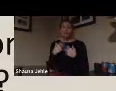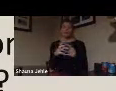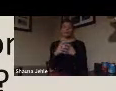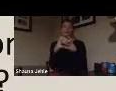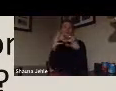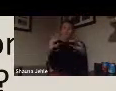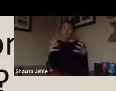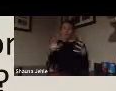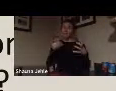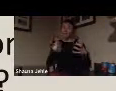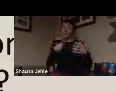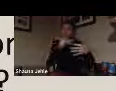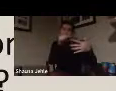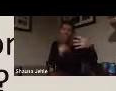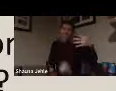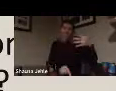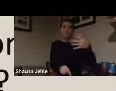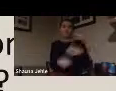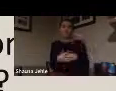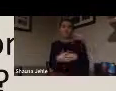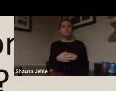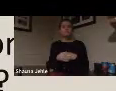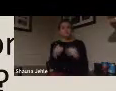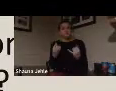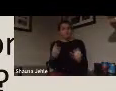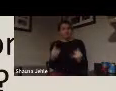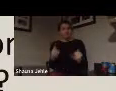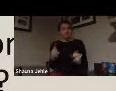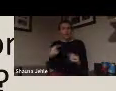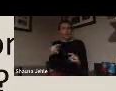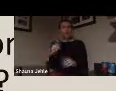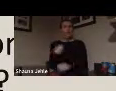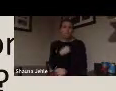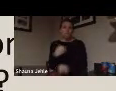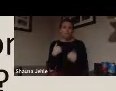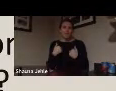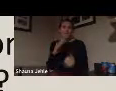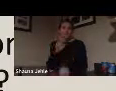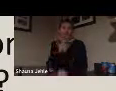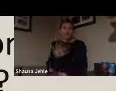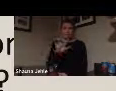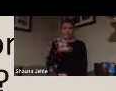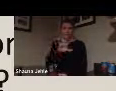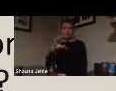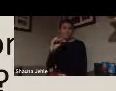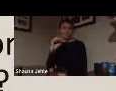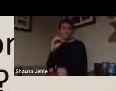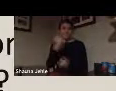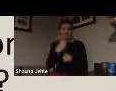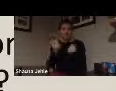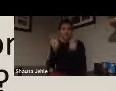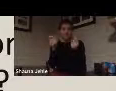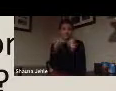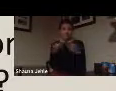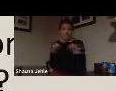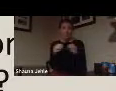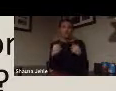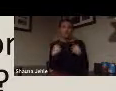need. About this point, there are about 50 sign languages that have some scripture